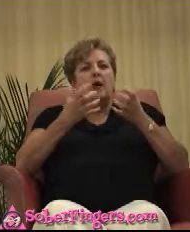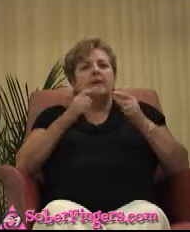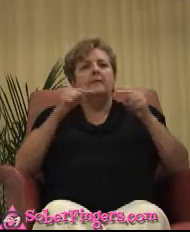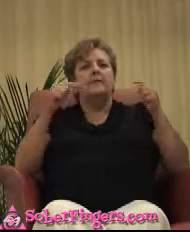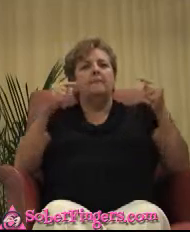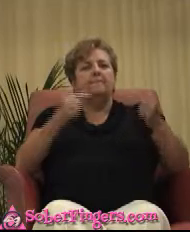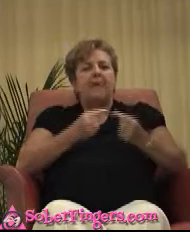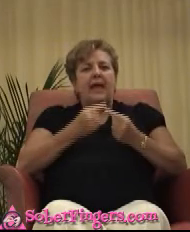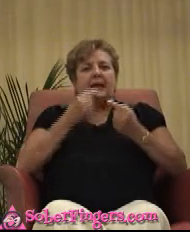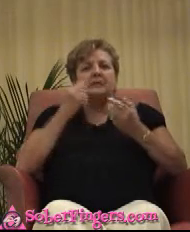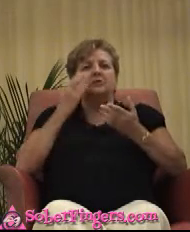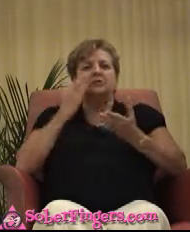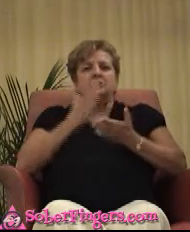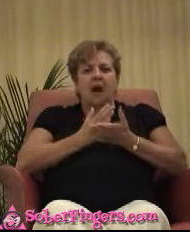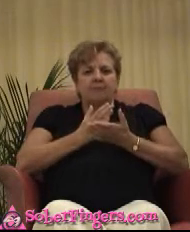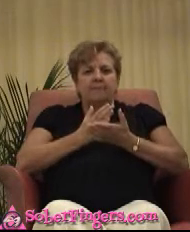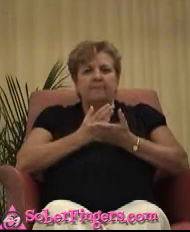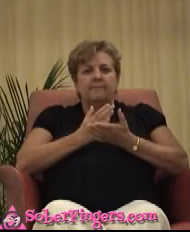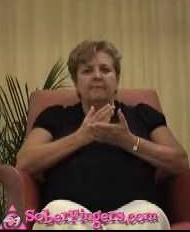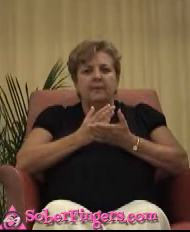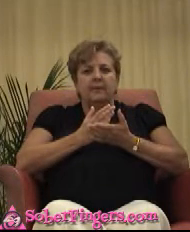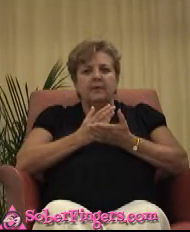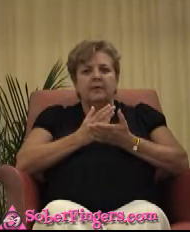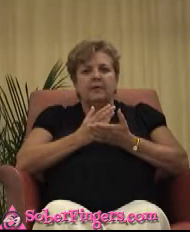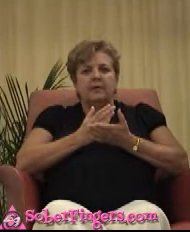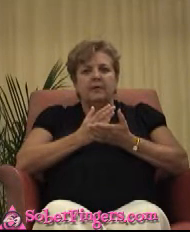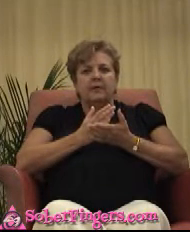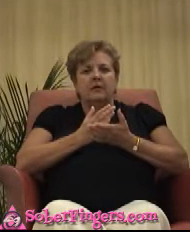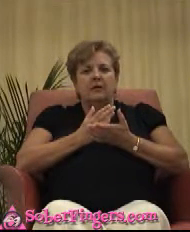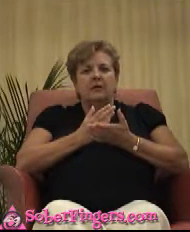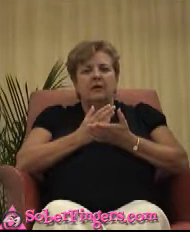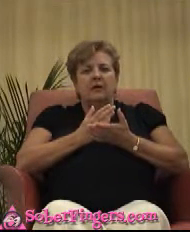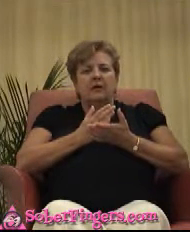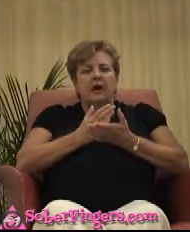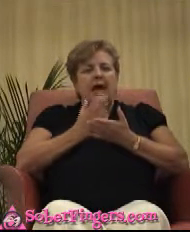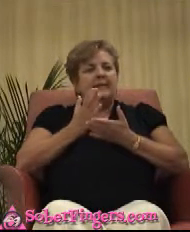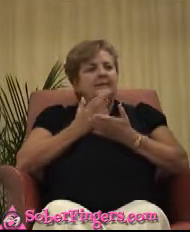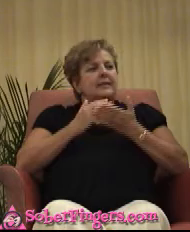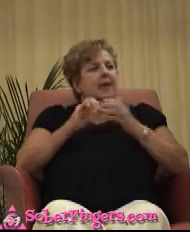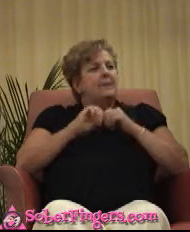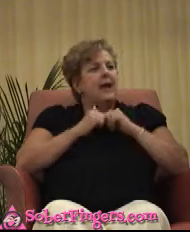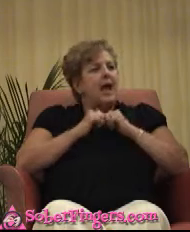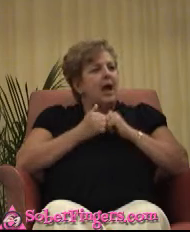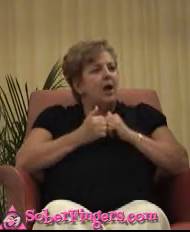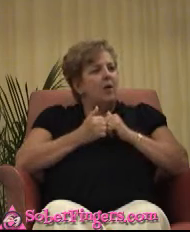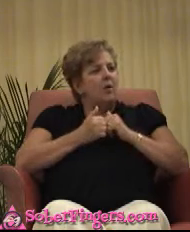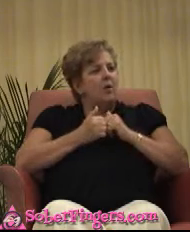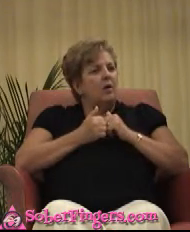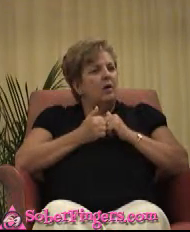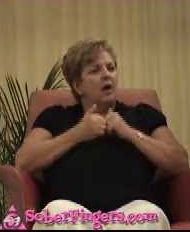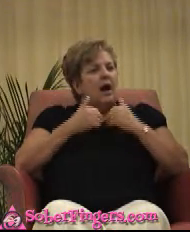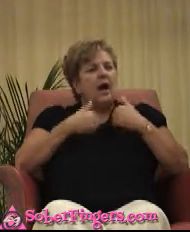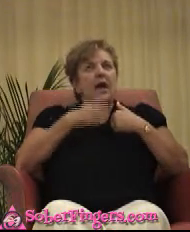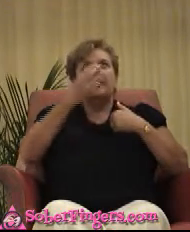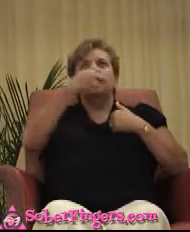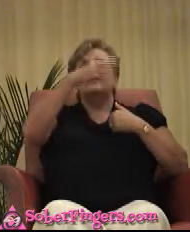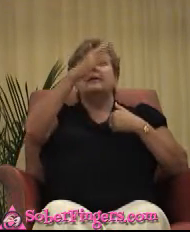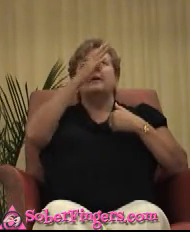I wanted it to end. And somehow I had a God-given moment of clarity. I thought, my family will